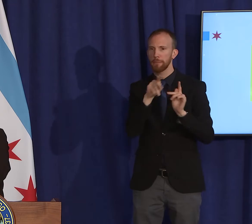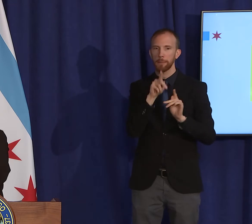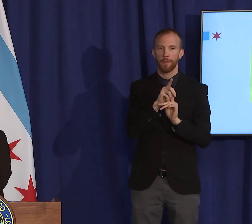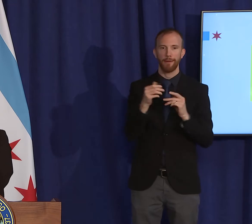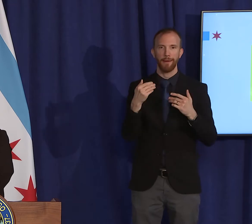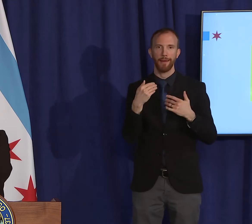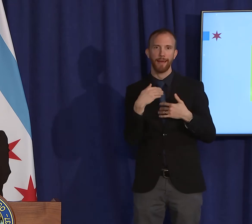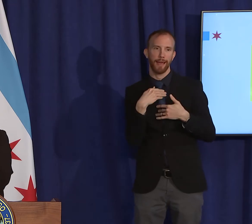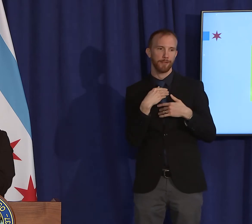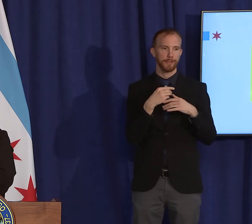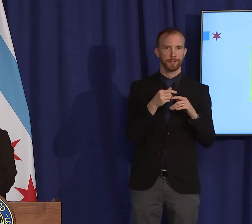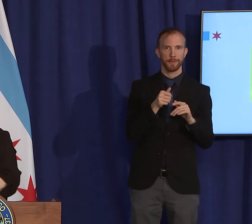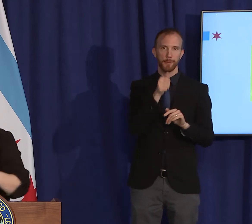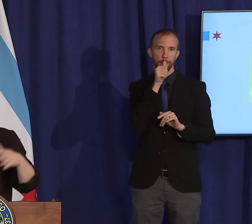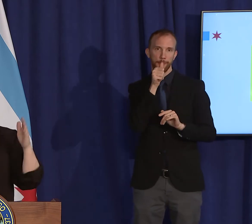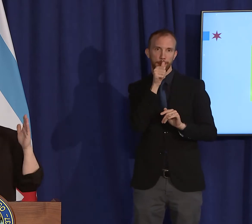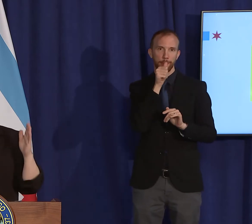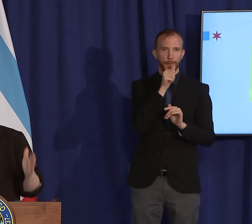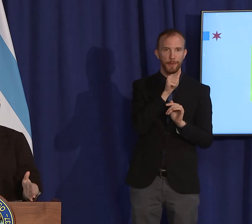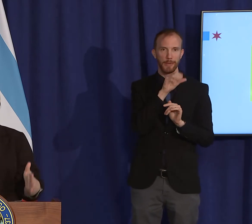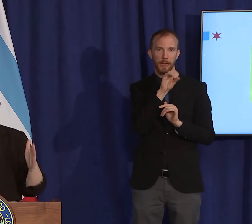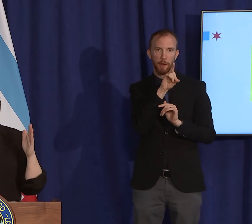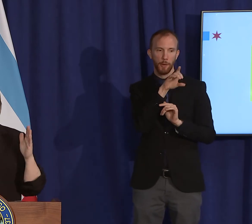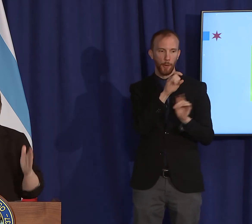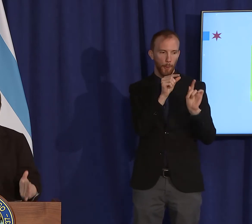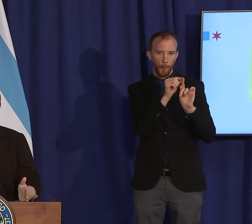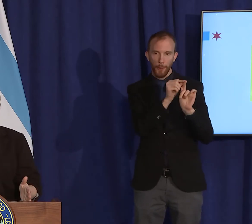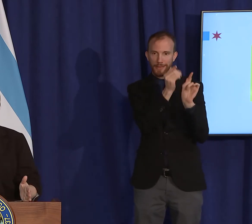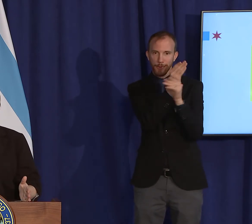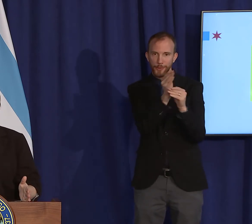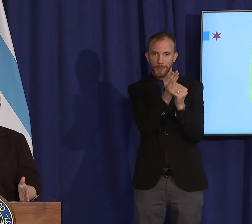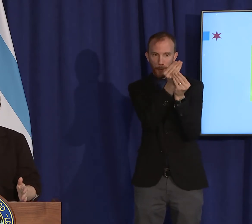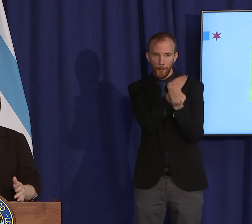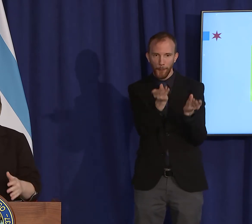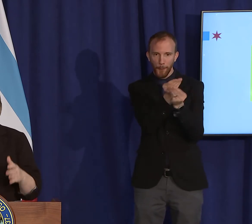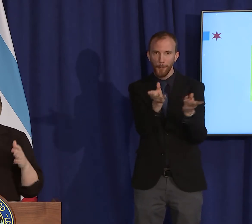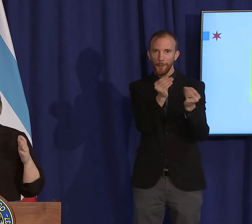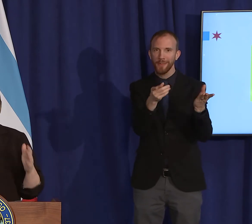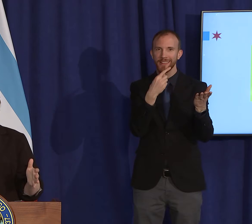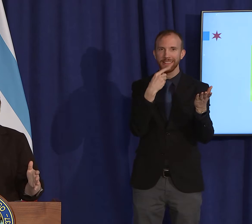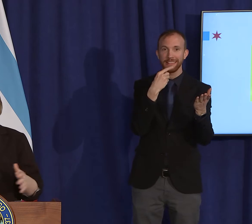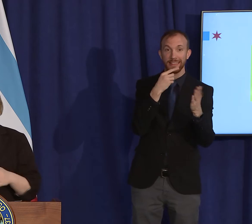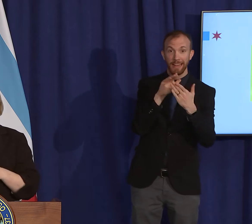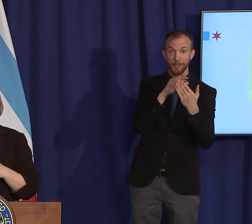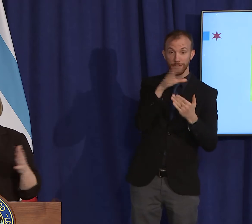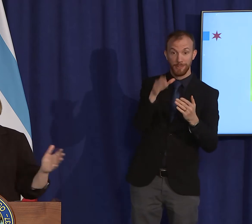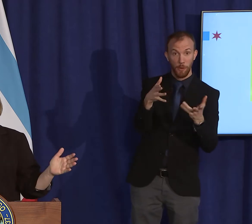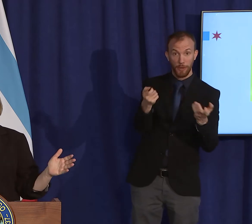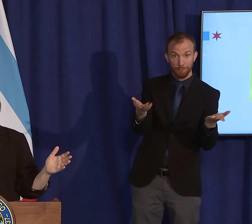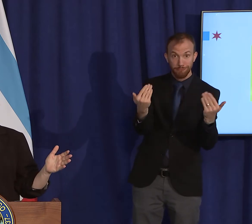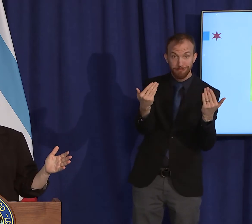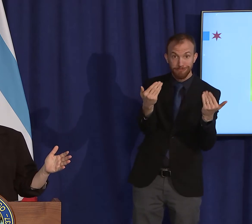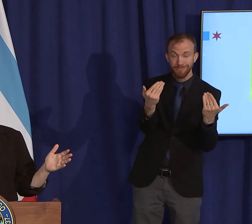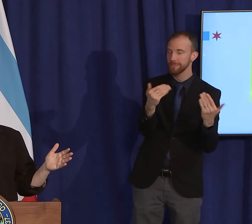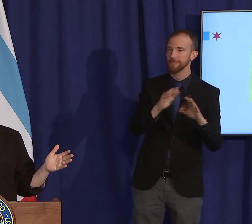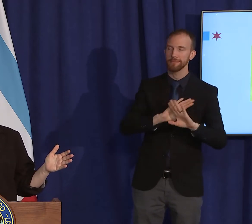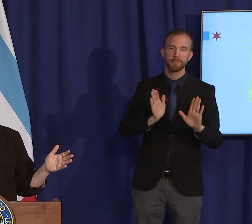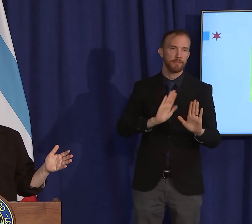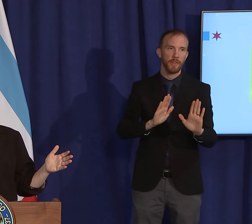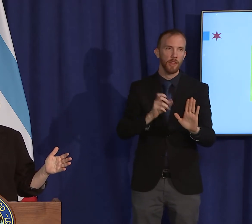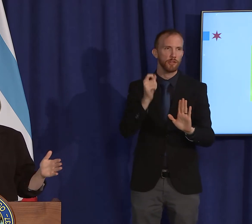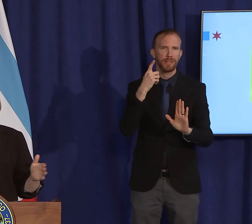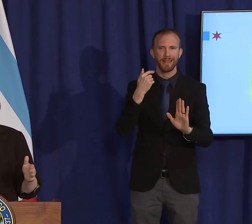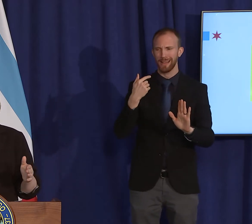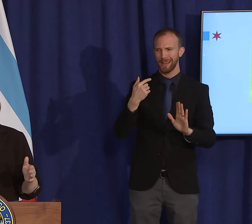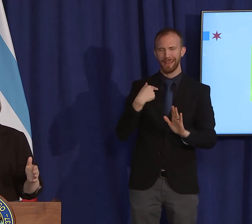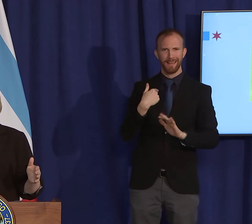because the city wants anybody to sign up. That is not true. We've been doing well over 5,000 doses